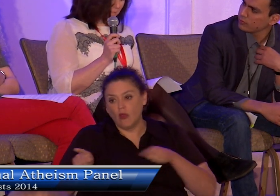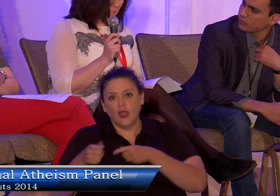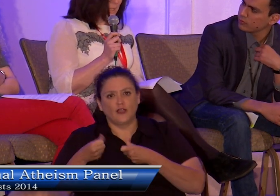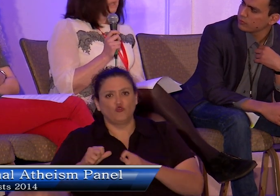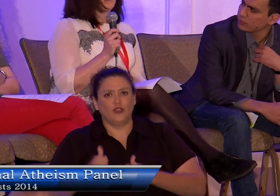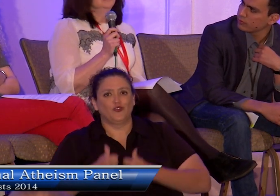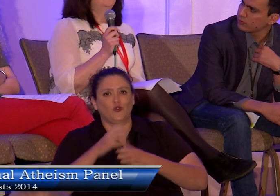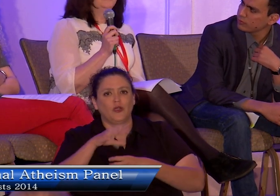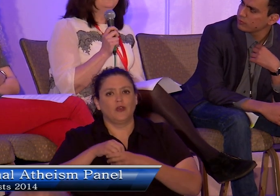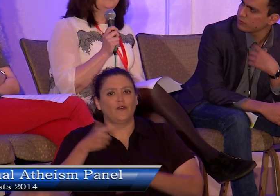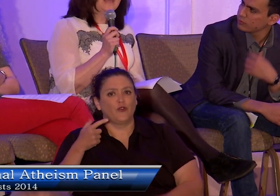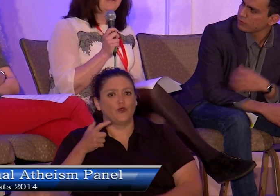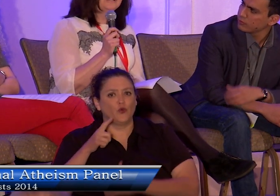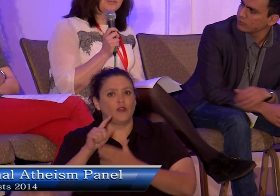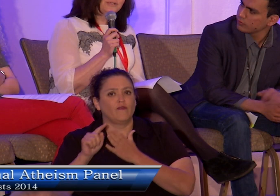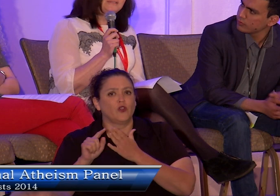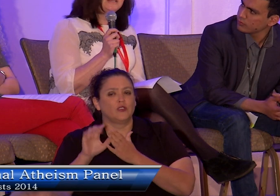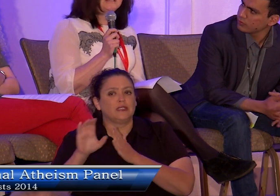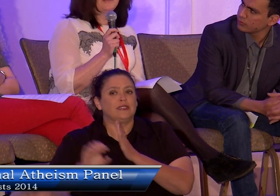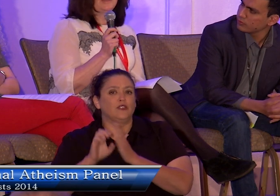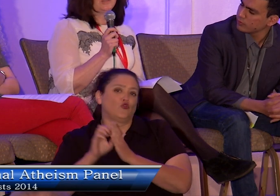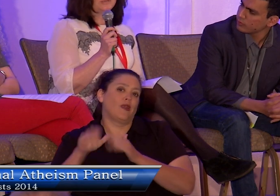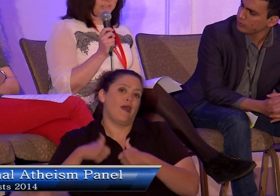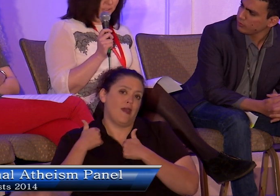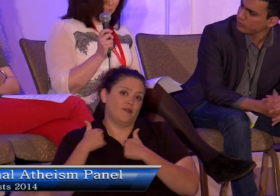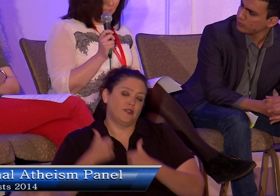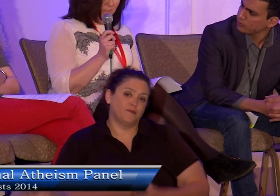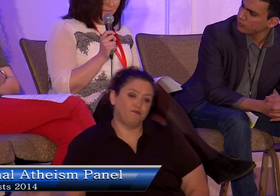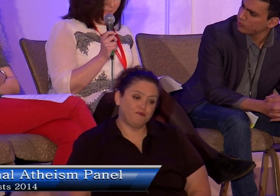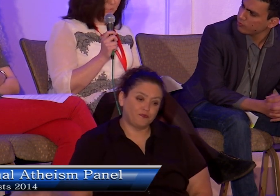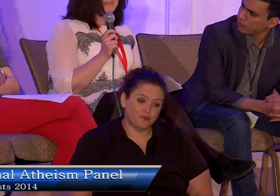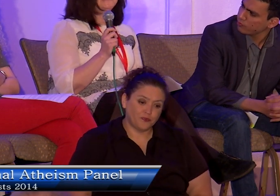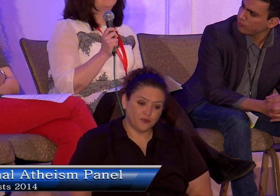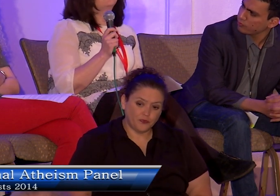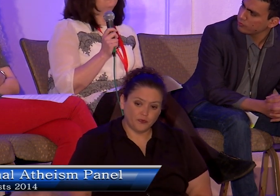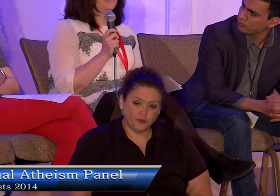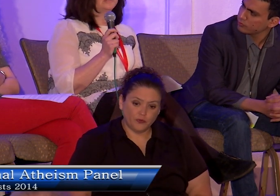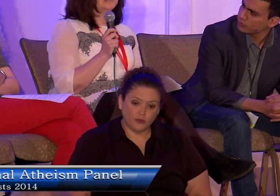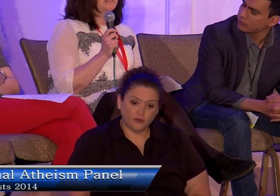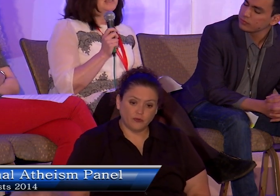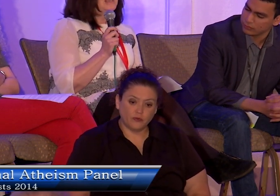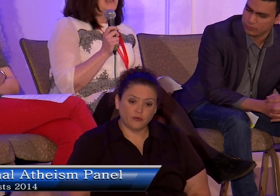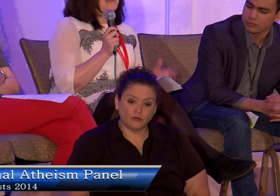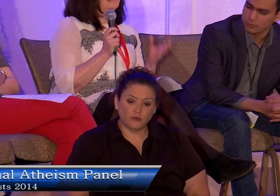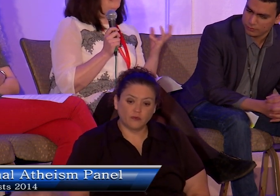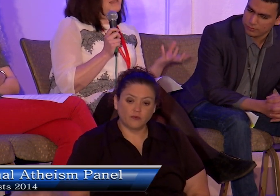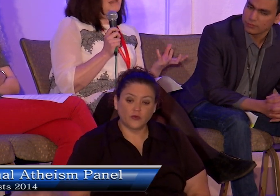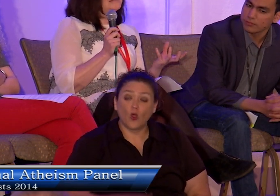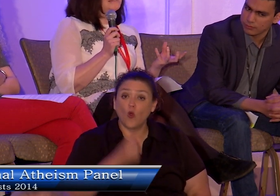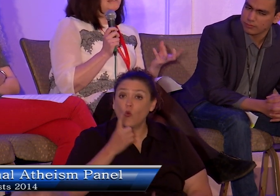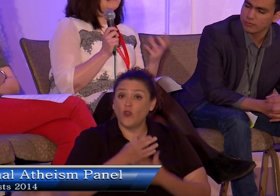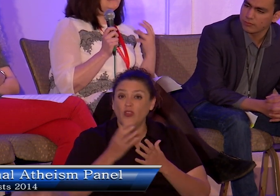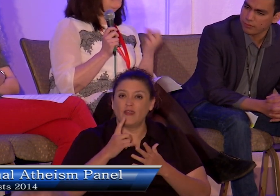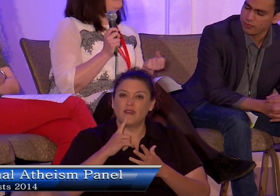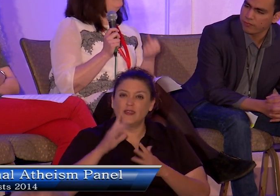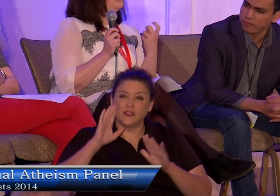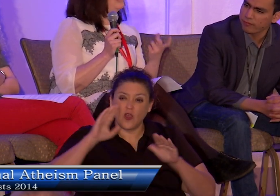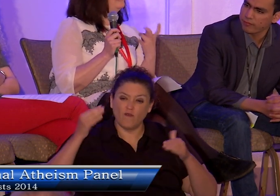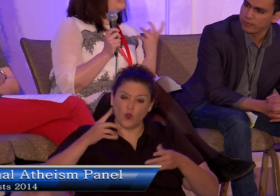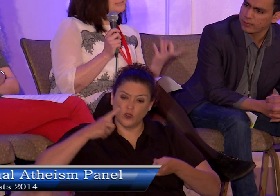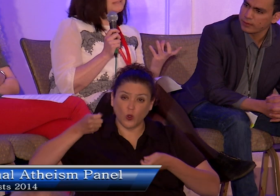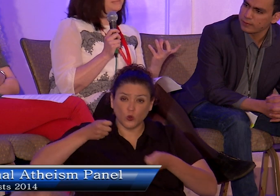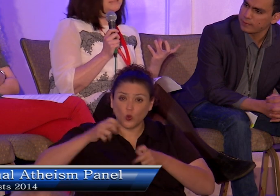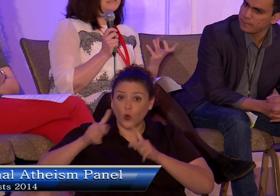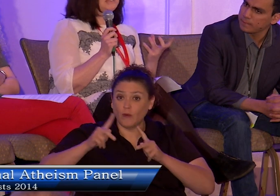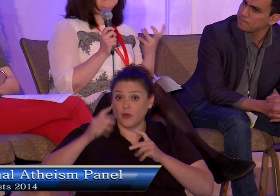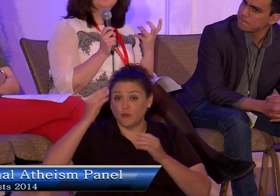lives. One of the characteristics of an inquisition is policing of thought. And the reality is that even for a lot